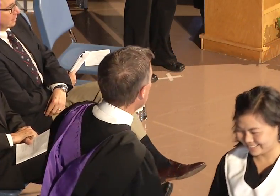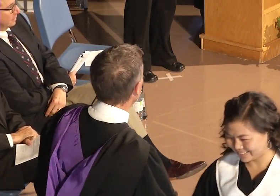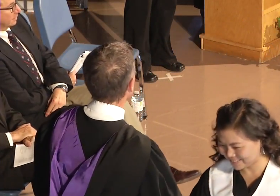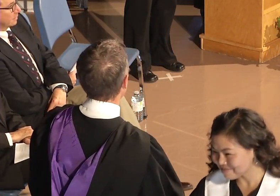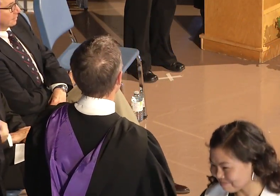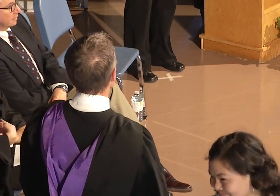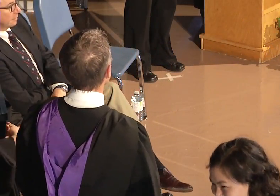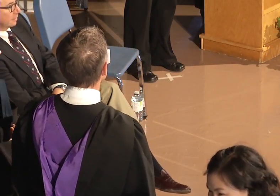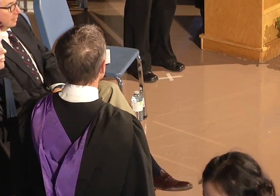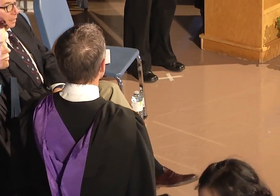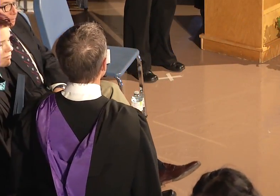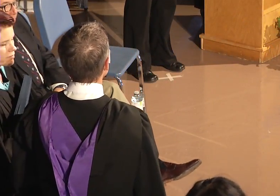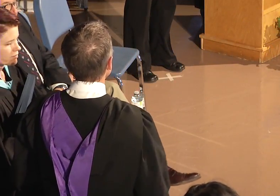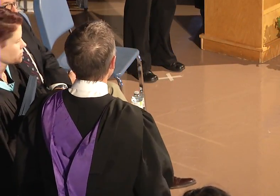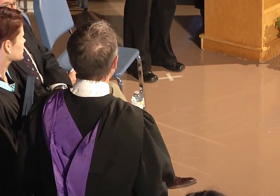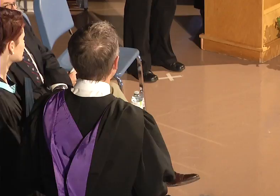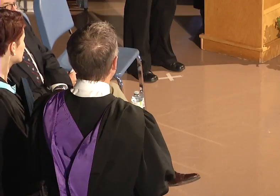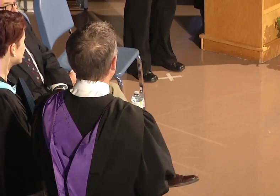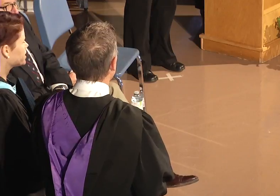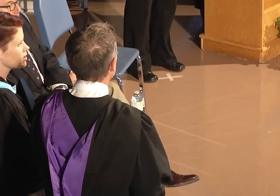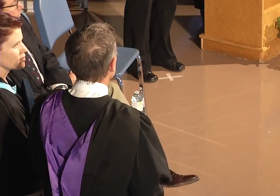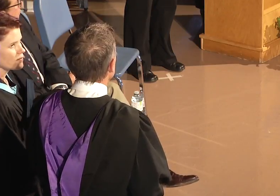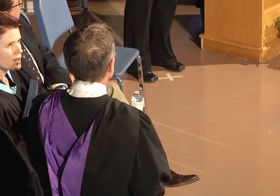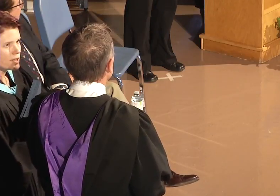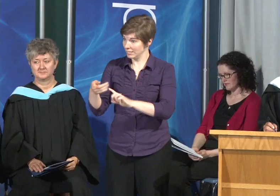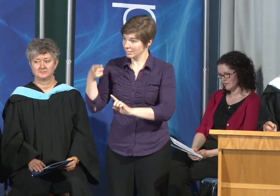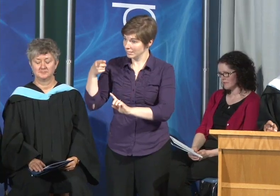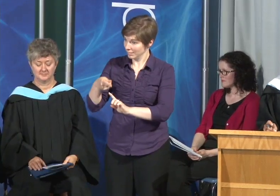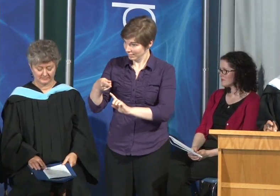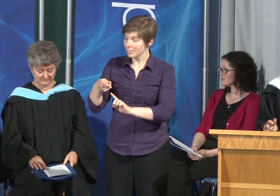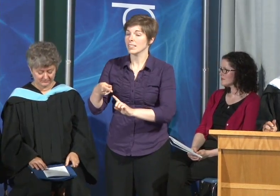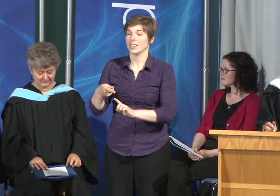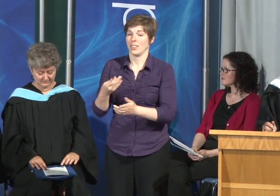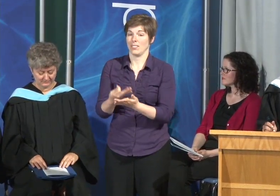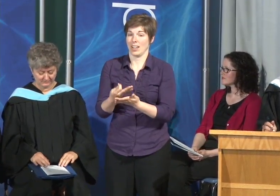For the Diploma in Business Administration, Financial Services.